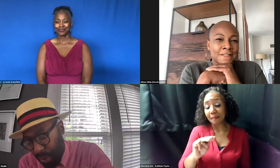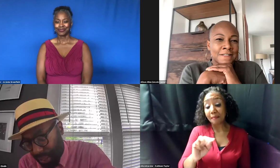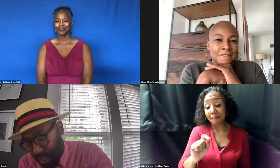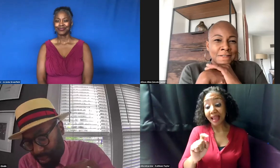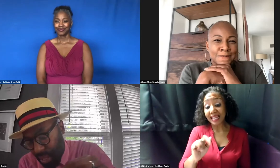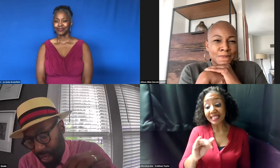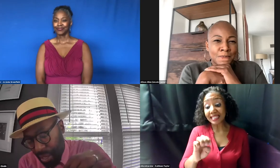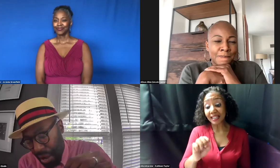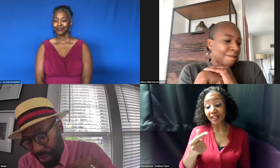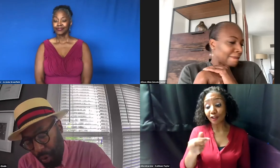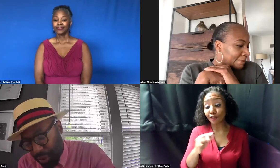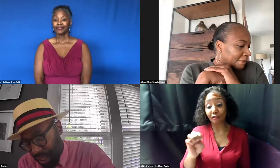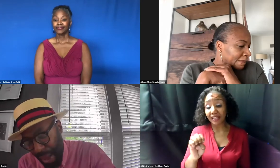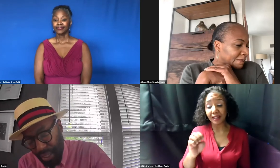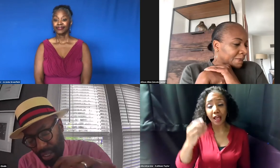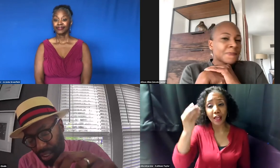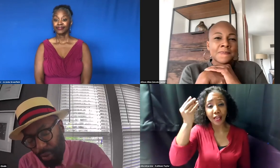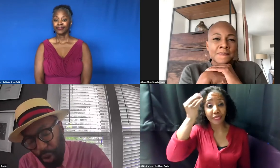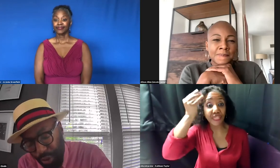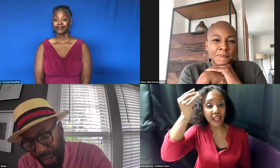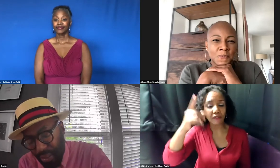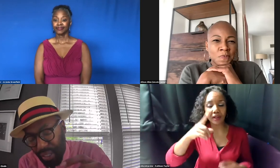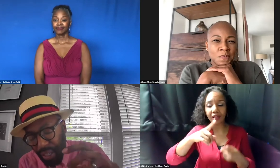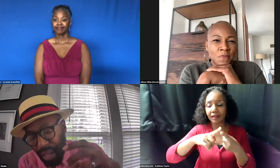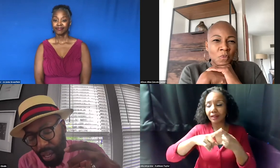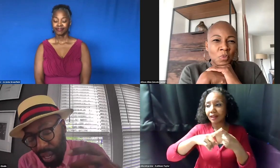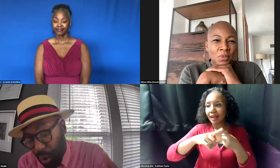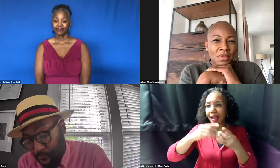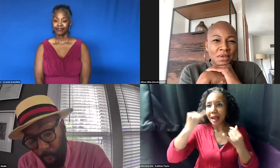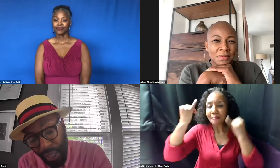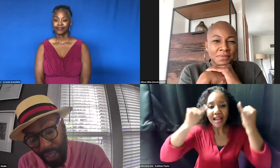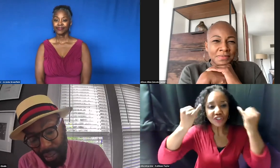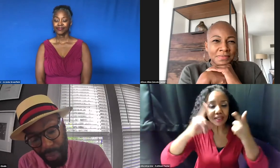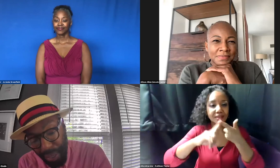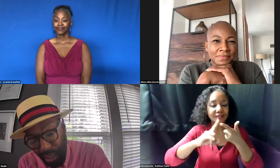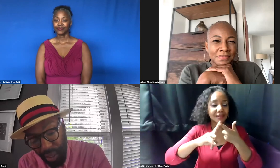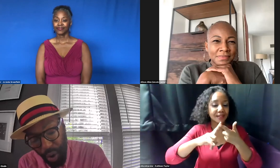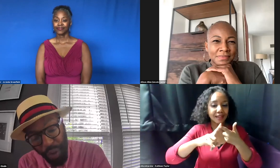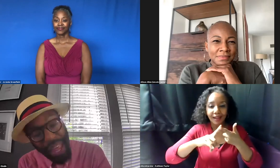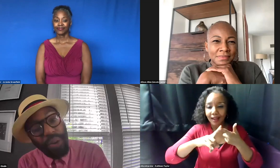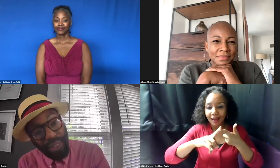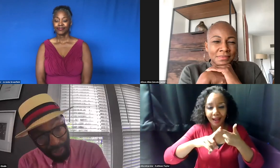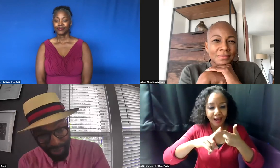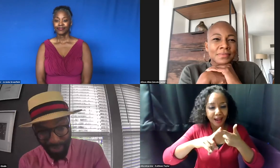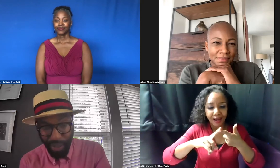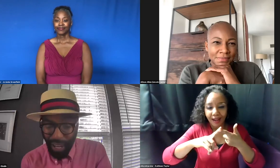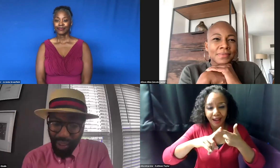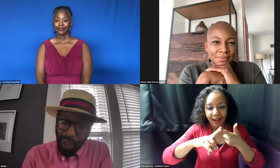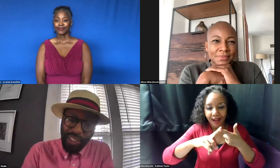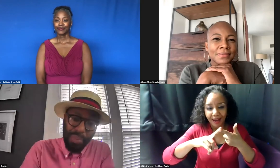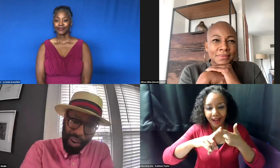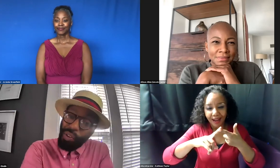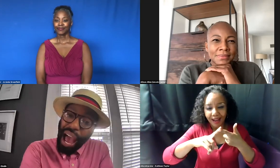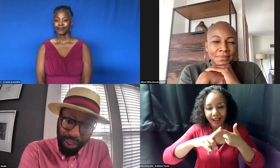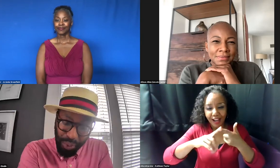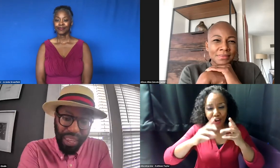also practice, the focus on the imagination, the focus on creativity, and also the willingness to be on the outs. Right? The